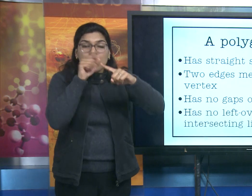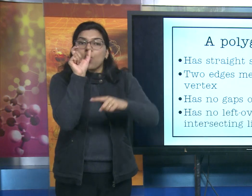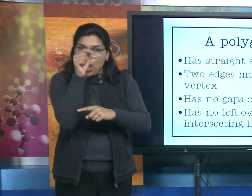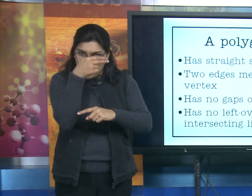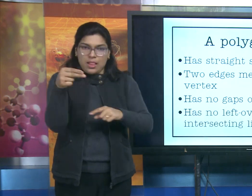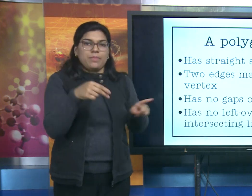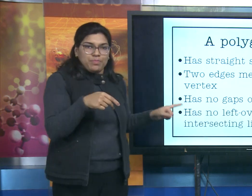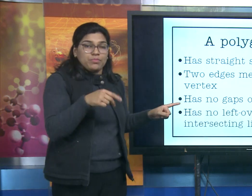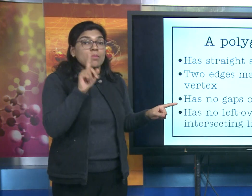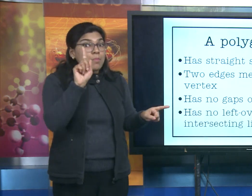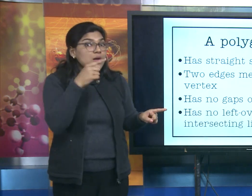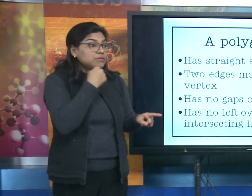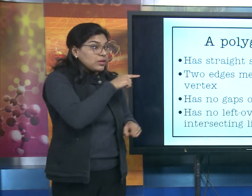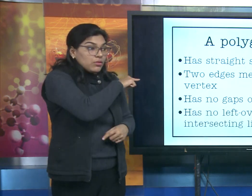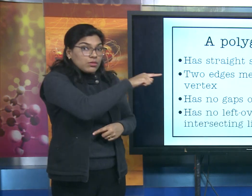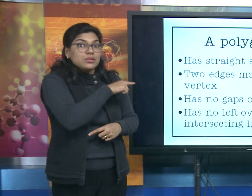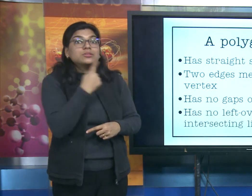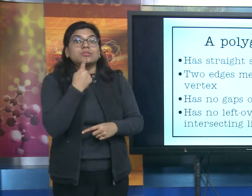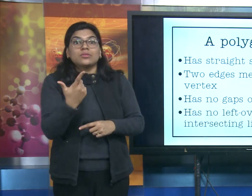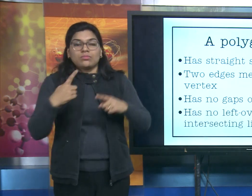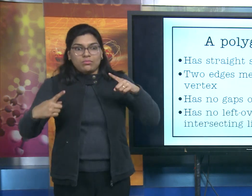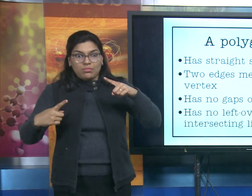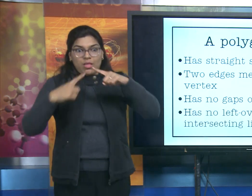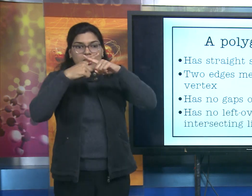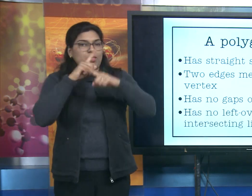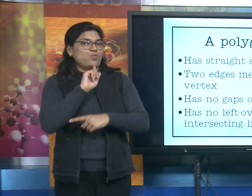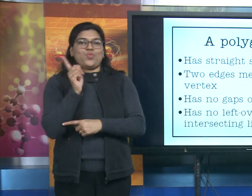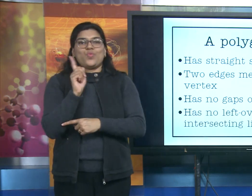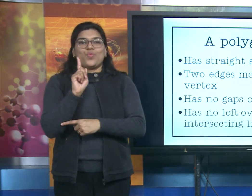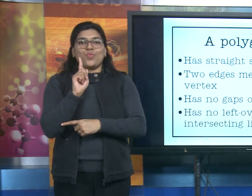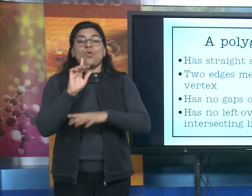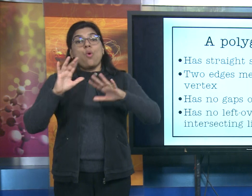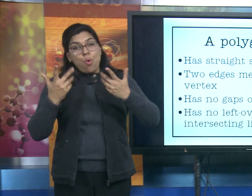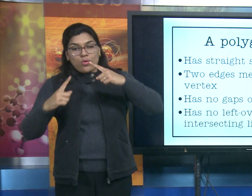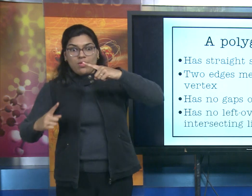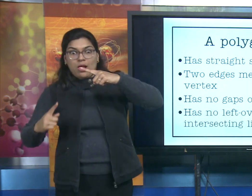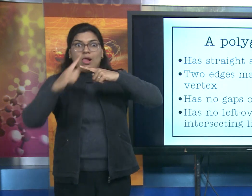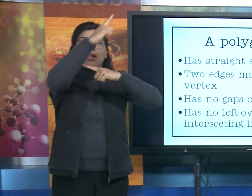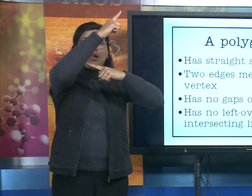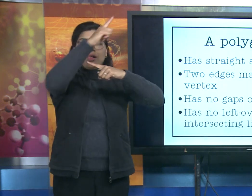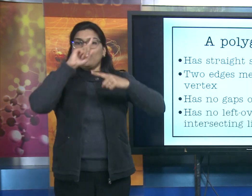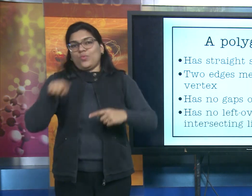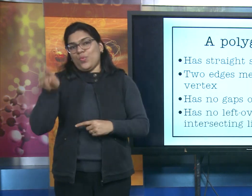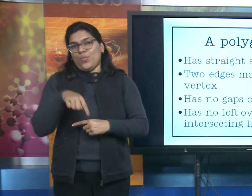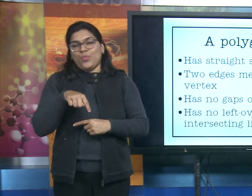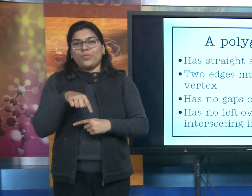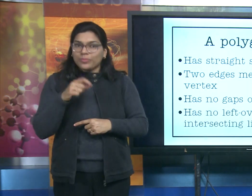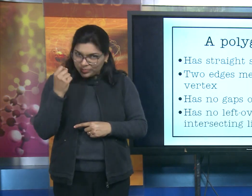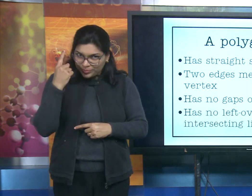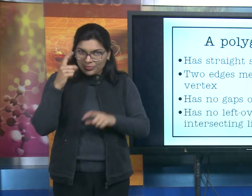it has no leftover lines and no intersecting lines. That means the line should not be intersecting in